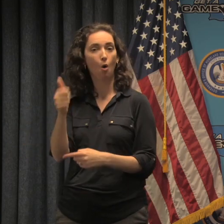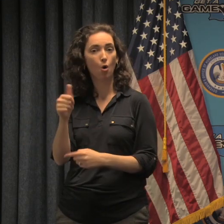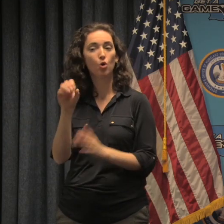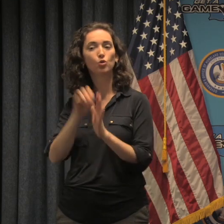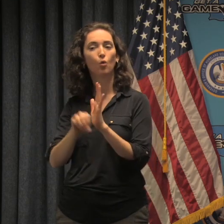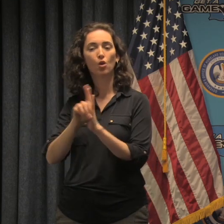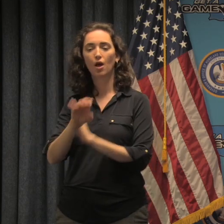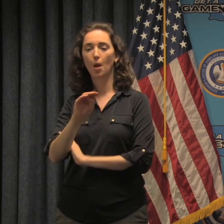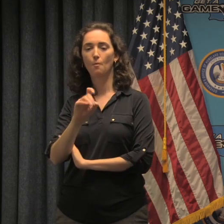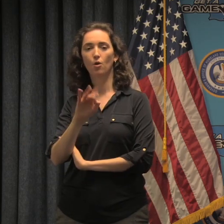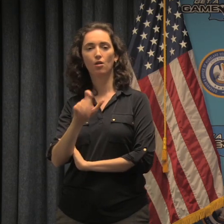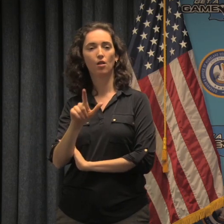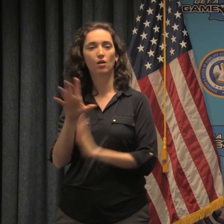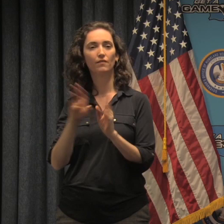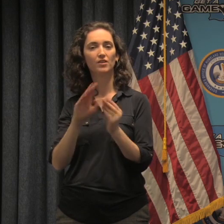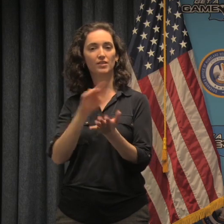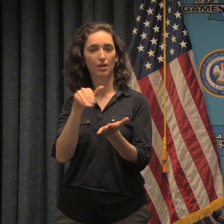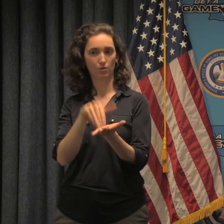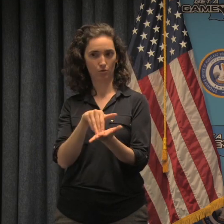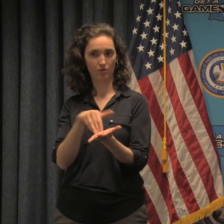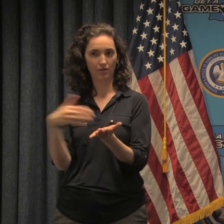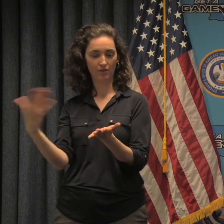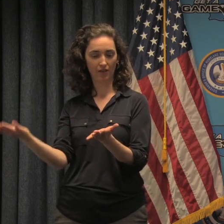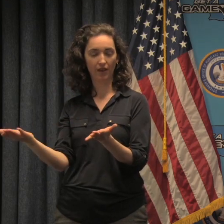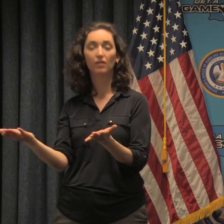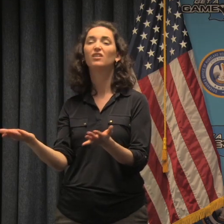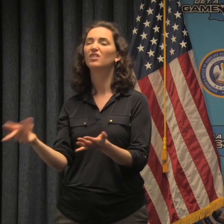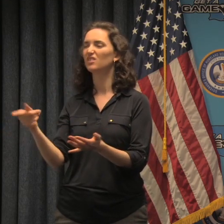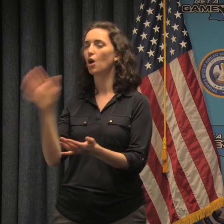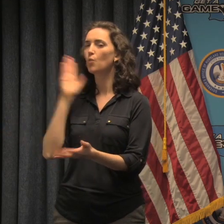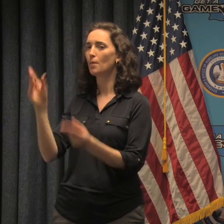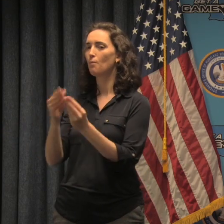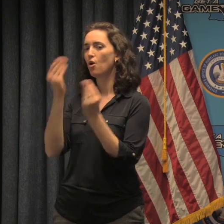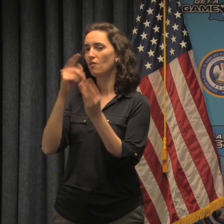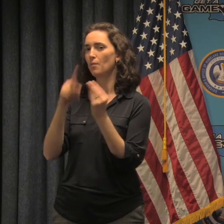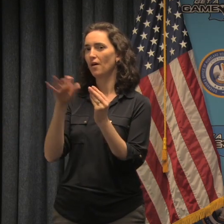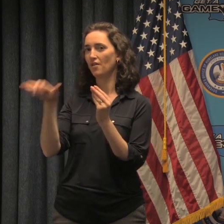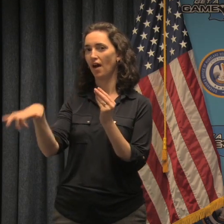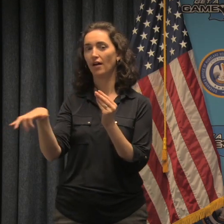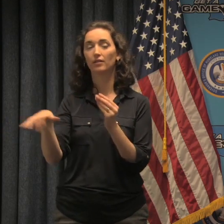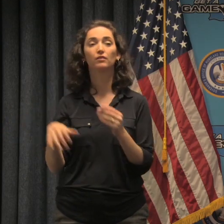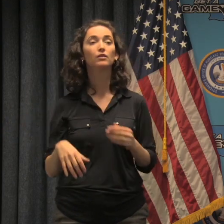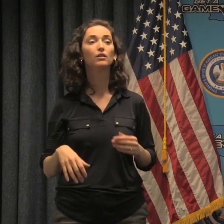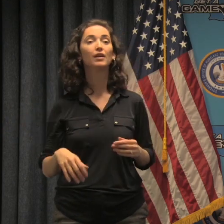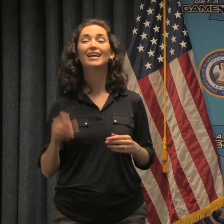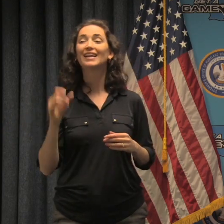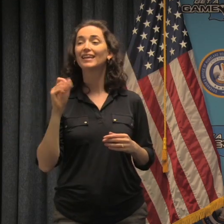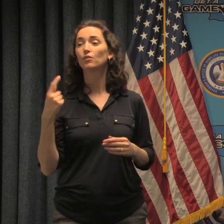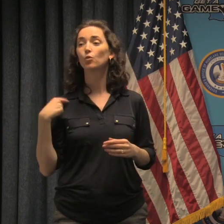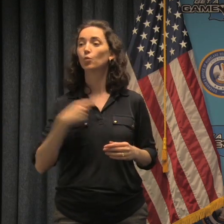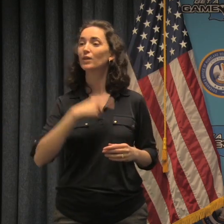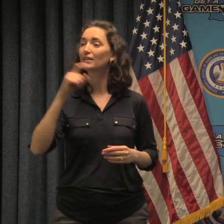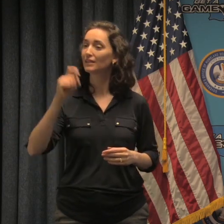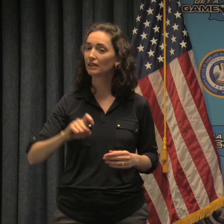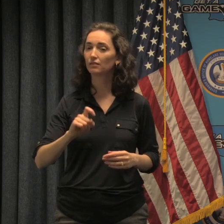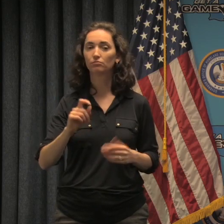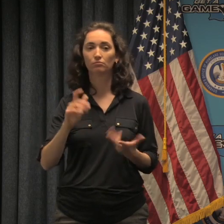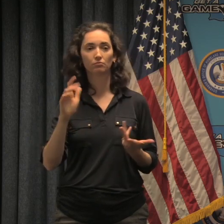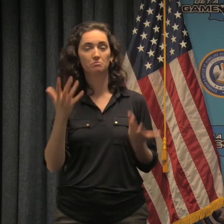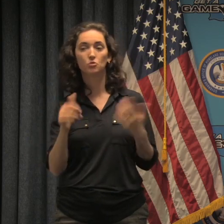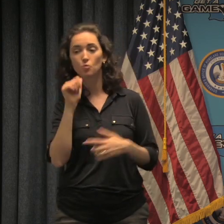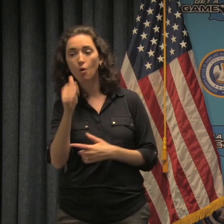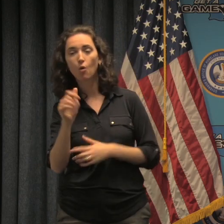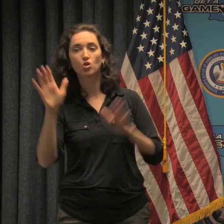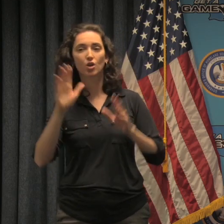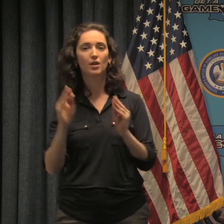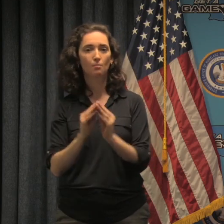tomorrow, and I know there'll be more information forthcoming about that. If we have a need to brief you all either tomorrow or on